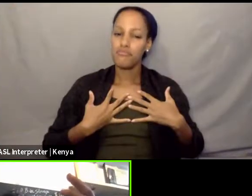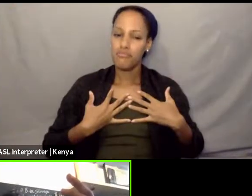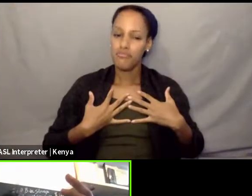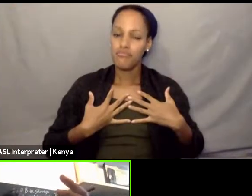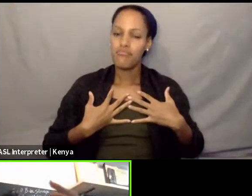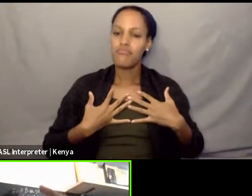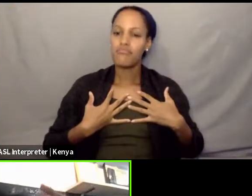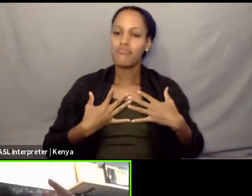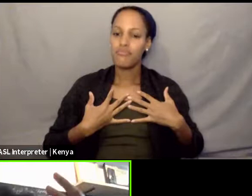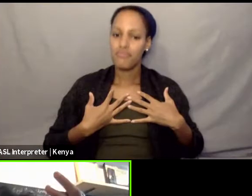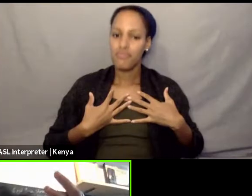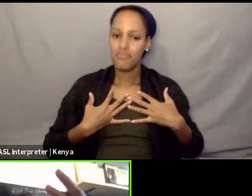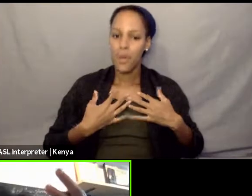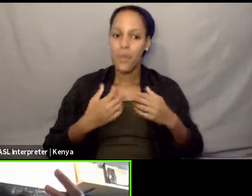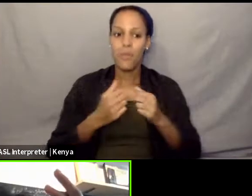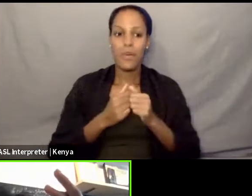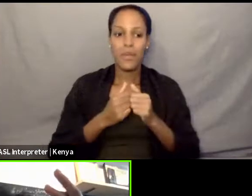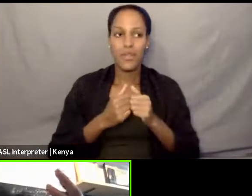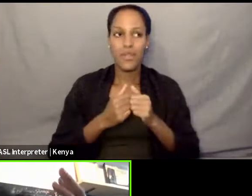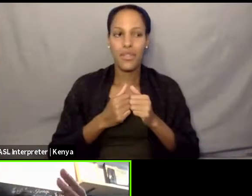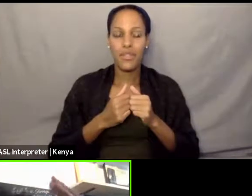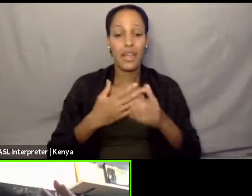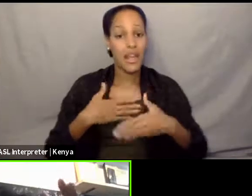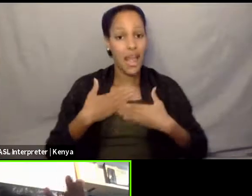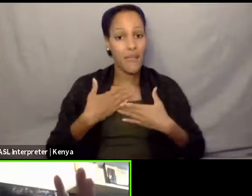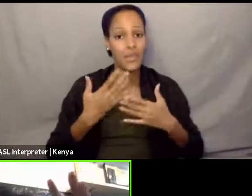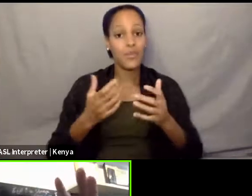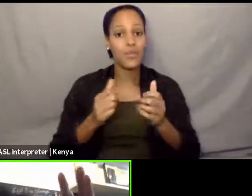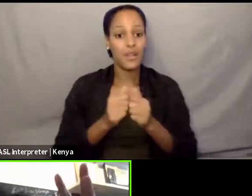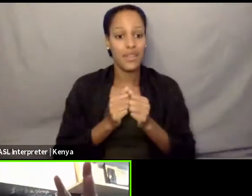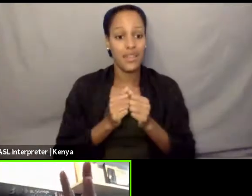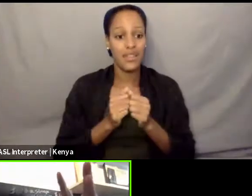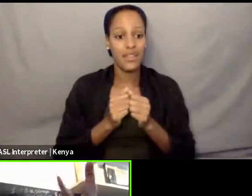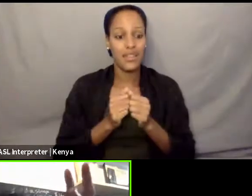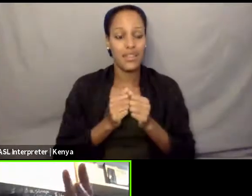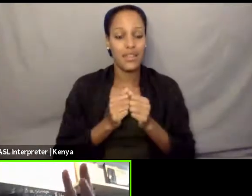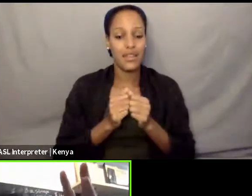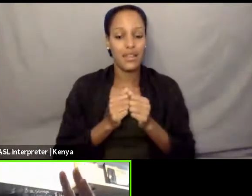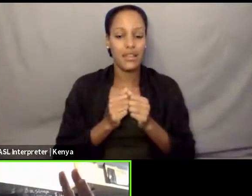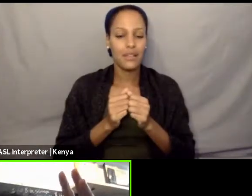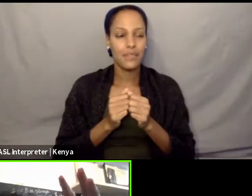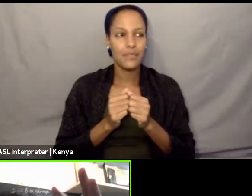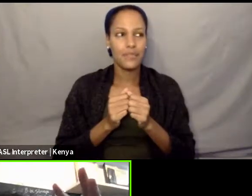by and delighted by exactly that sort of